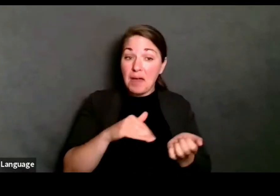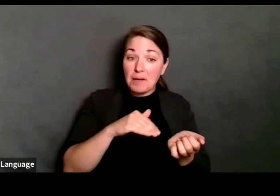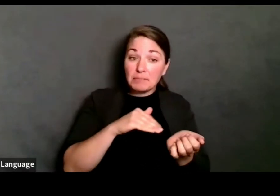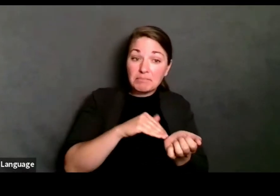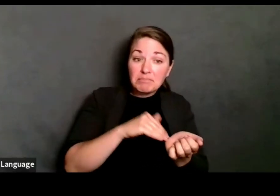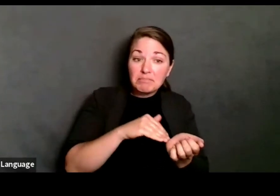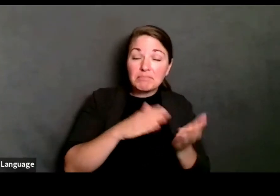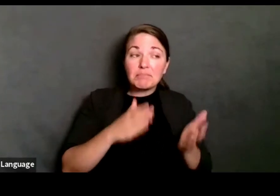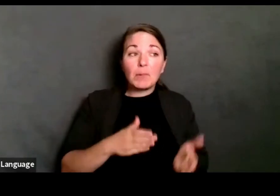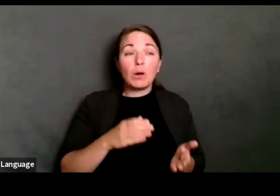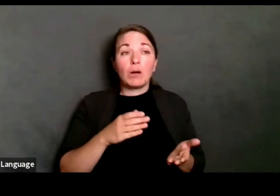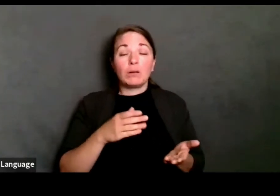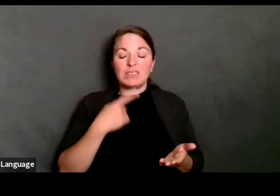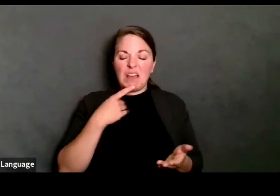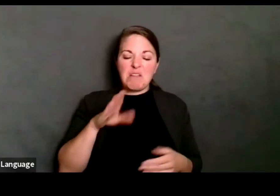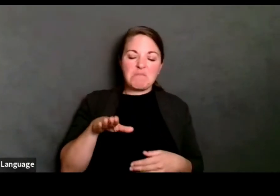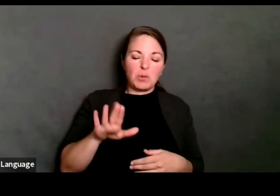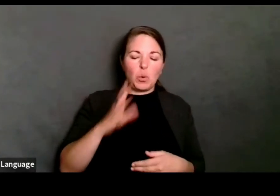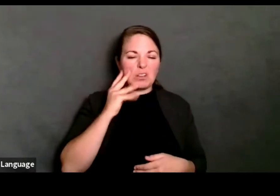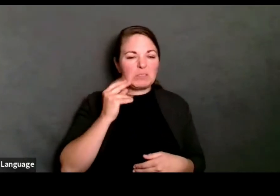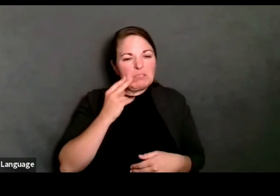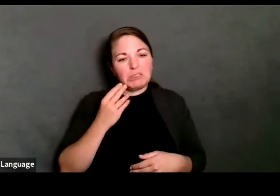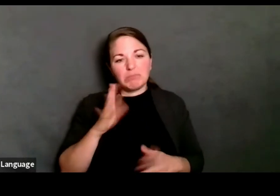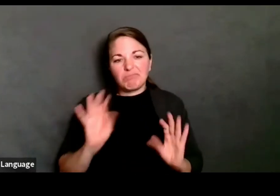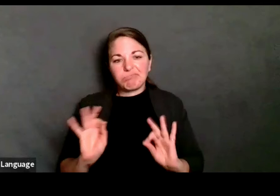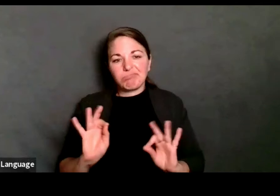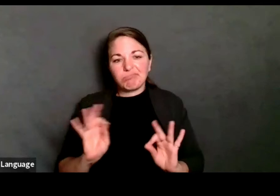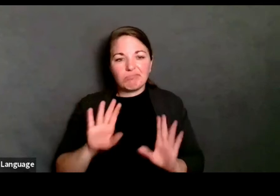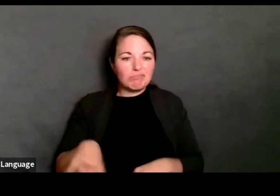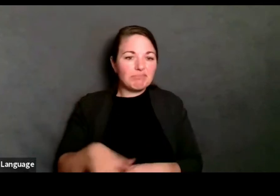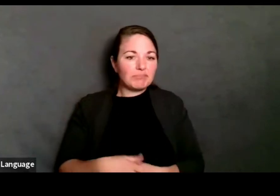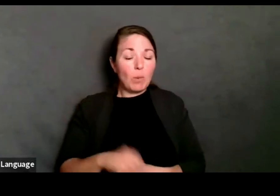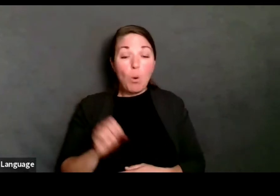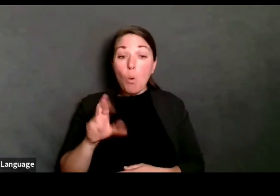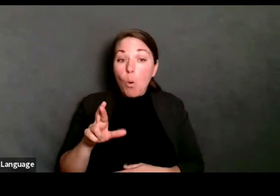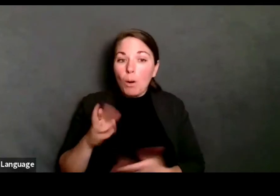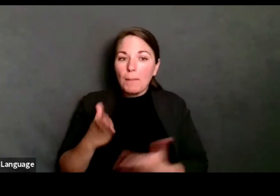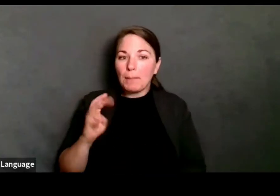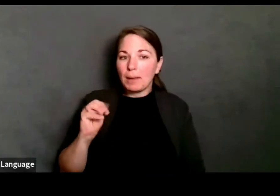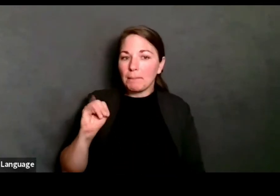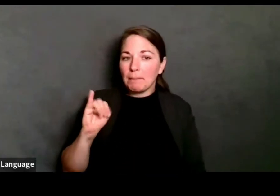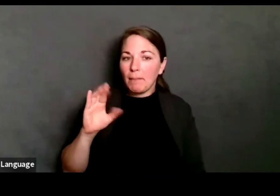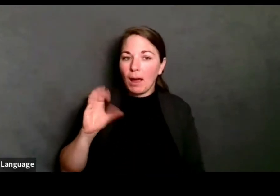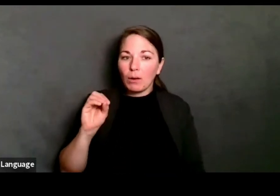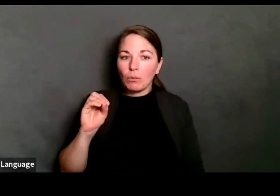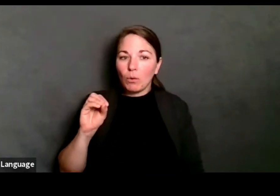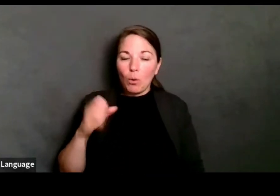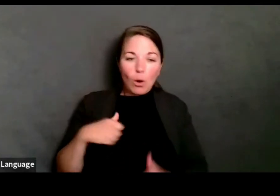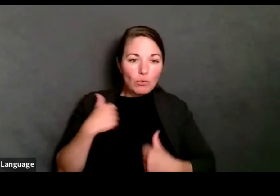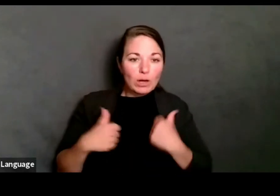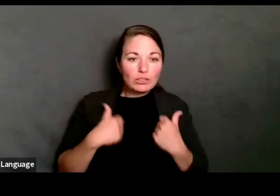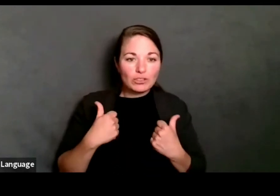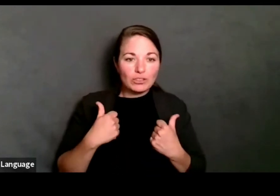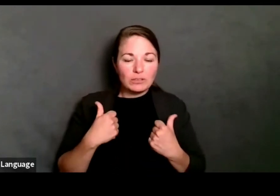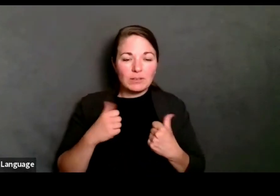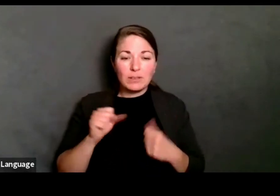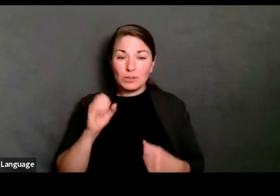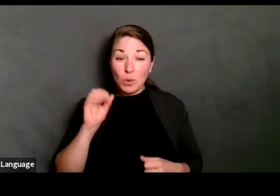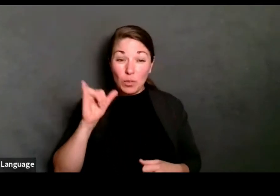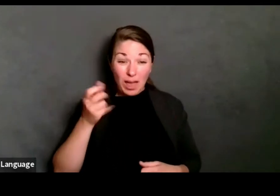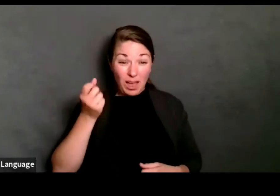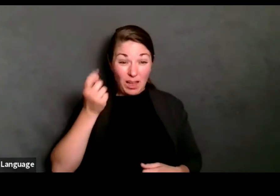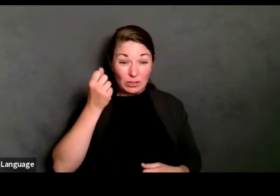count, or through microaggressions, for example. So I want us to look at some ways that language